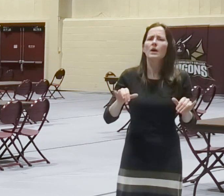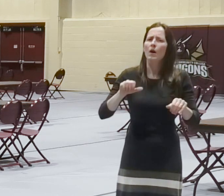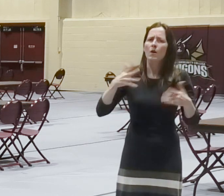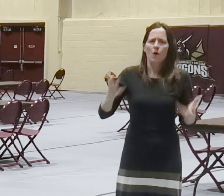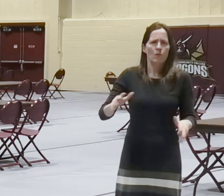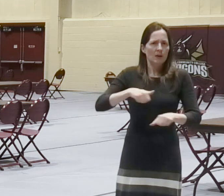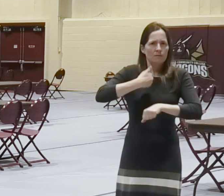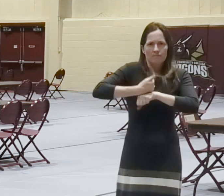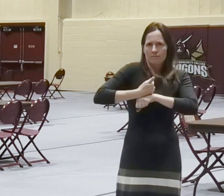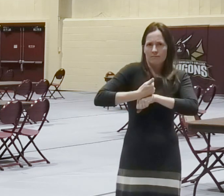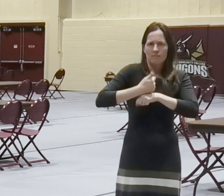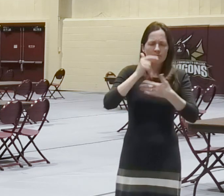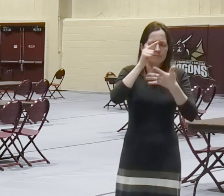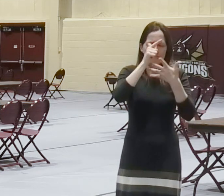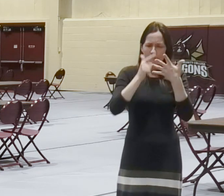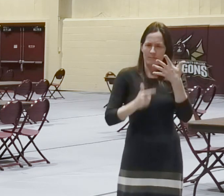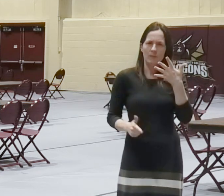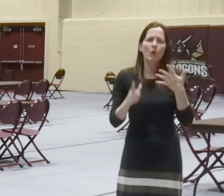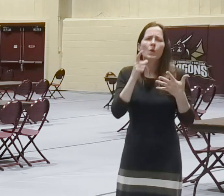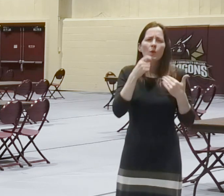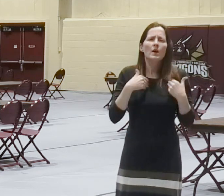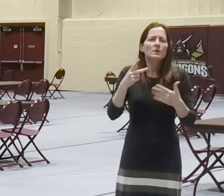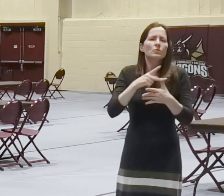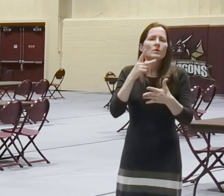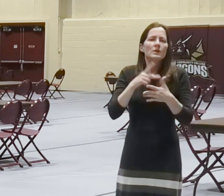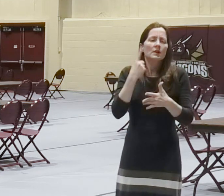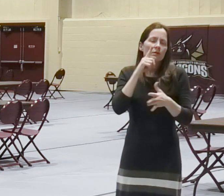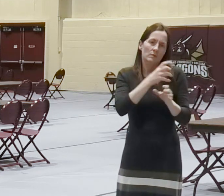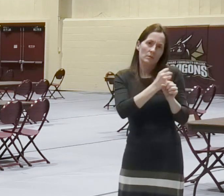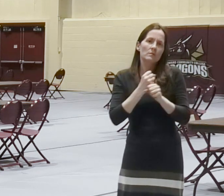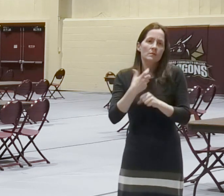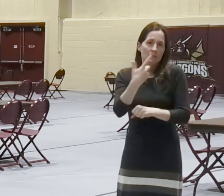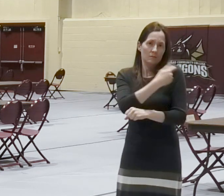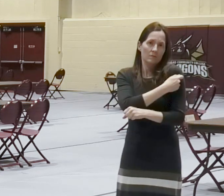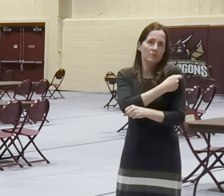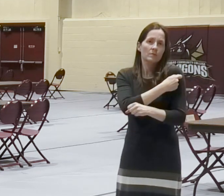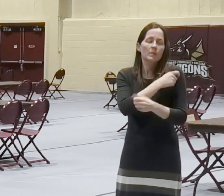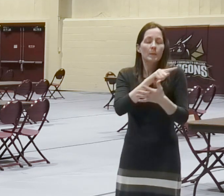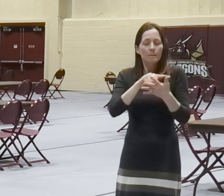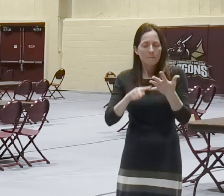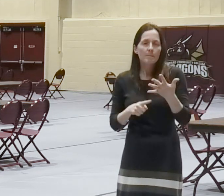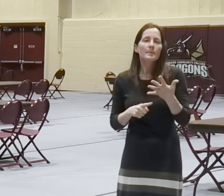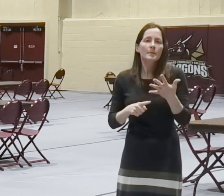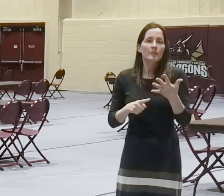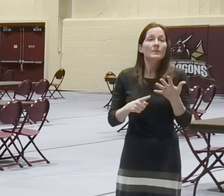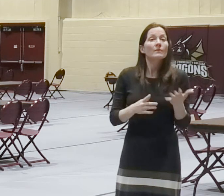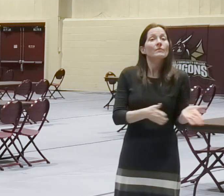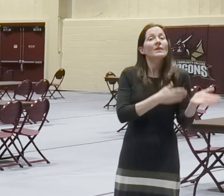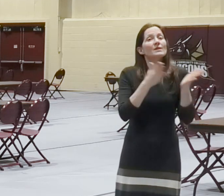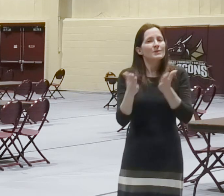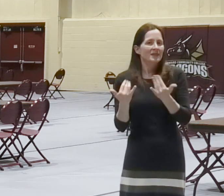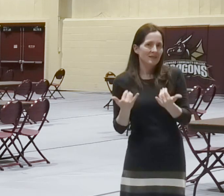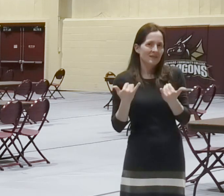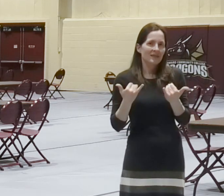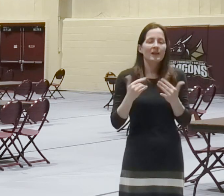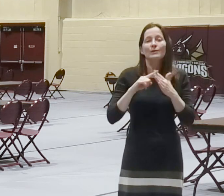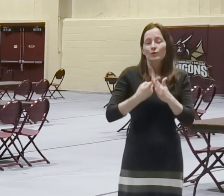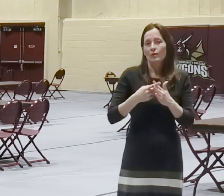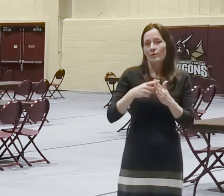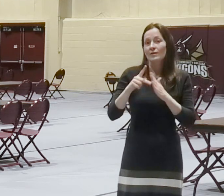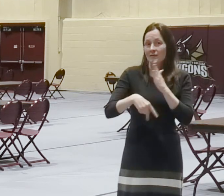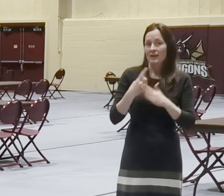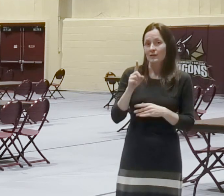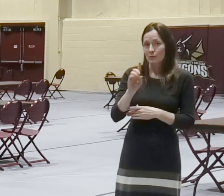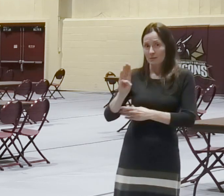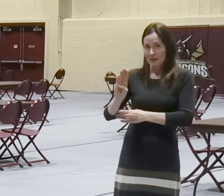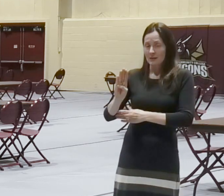grouping of employees to receive the COVID-19 vaccine as we enter now into Phase 1B. Each staff